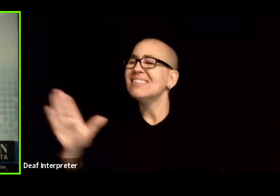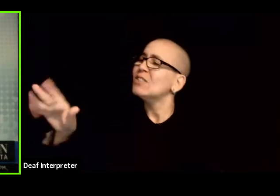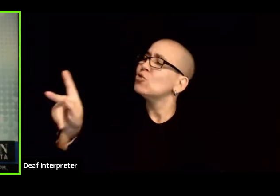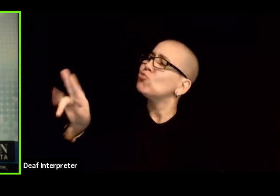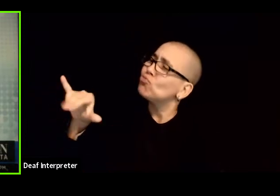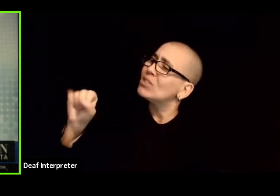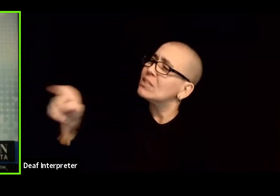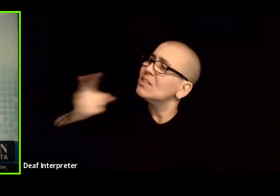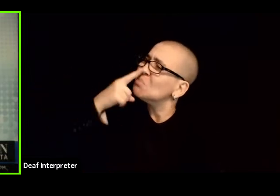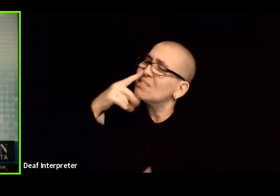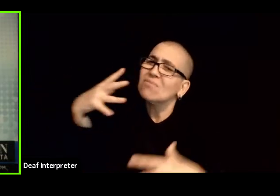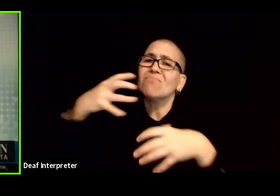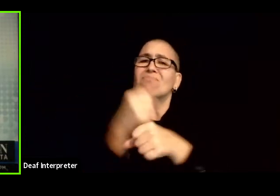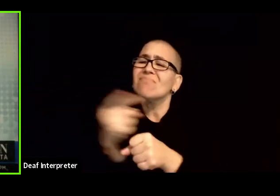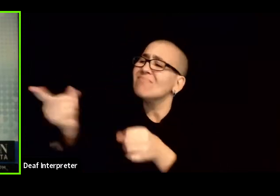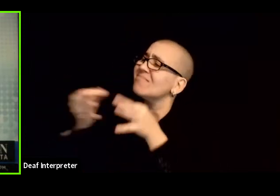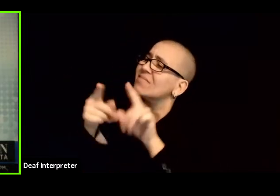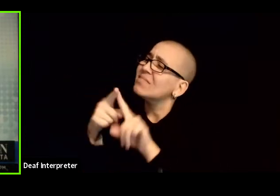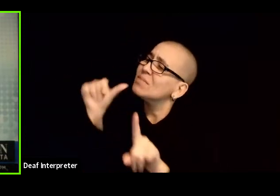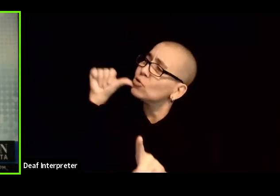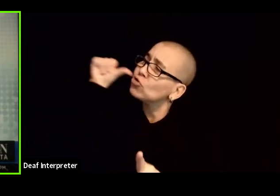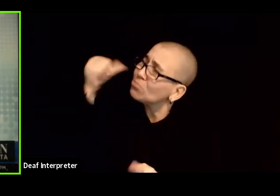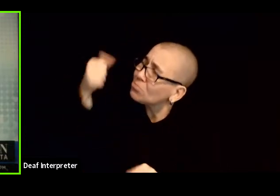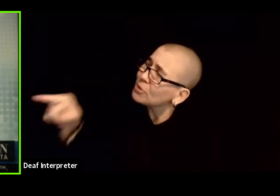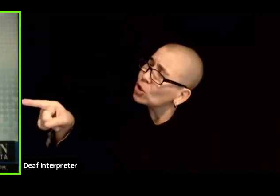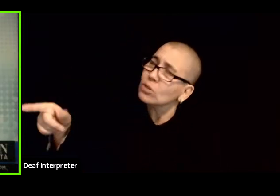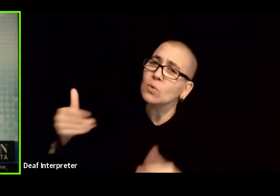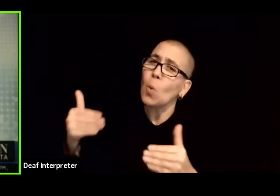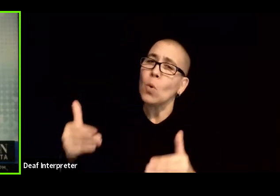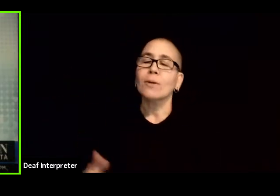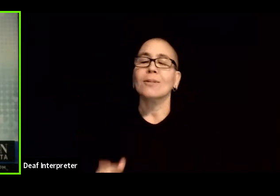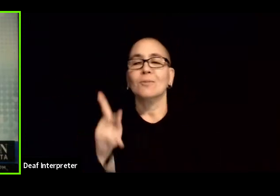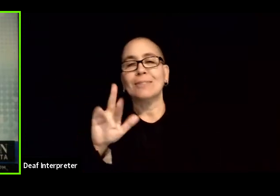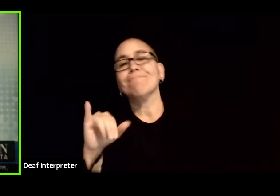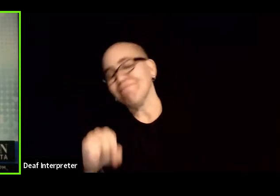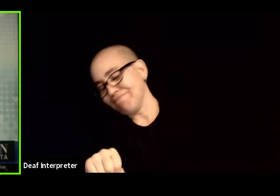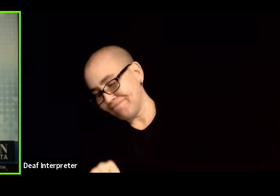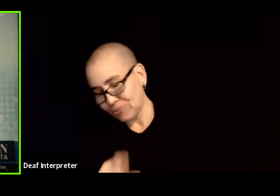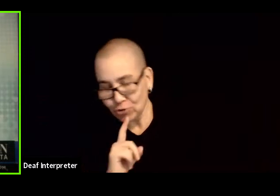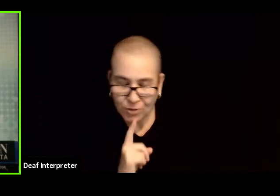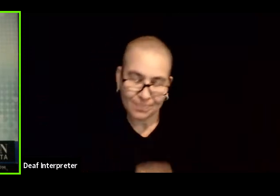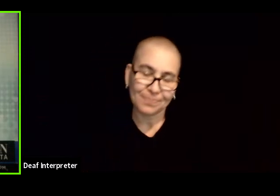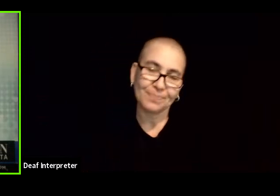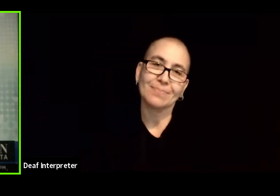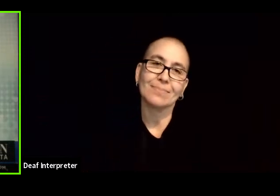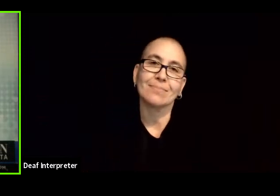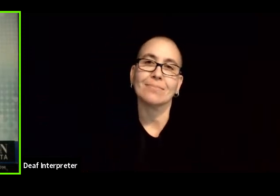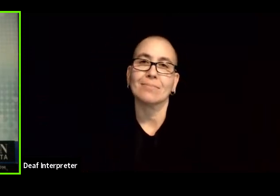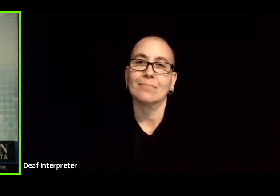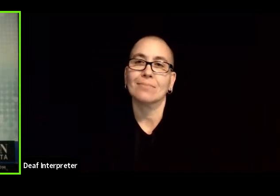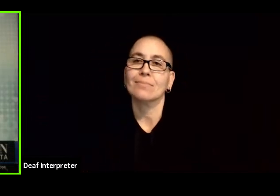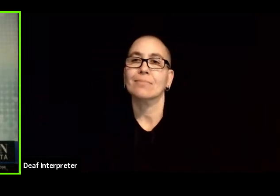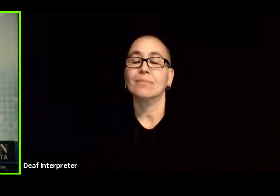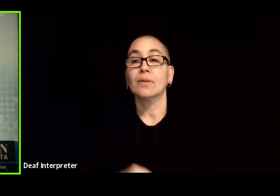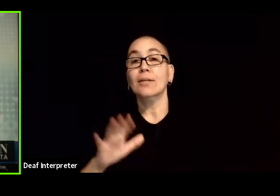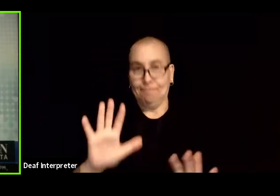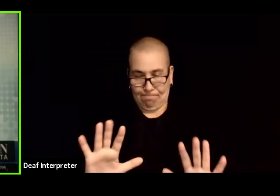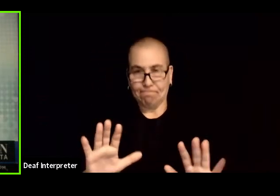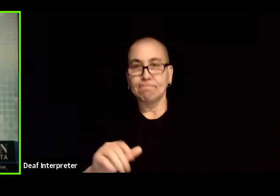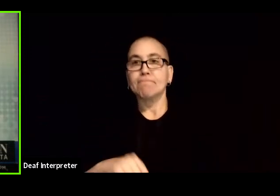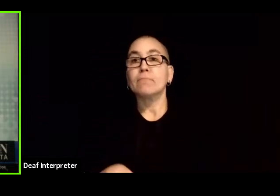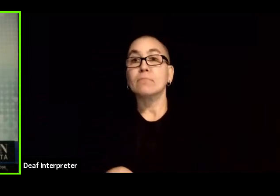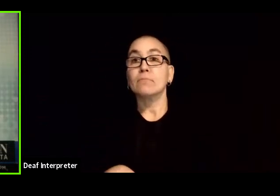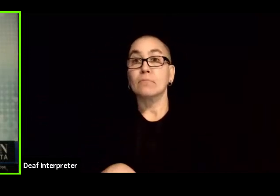Sure. And just for your reference, the Centers for Disease Control and Prevention on their website has